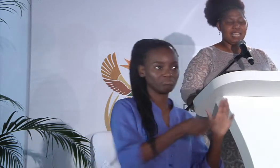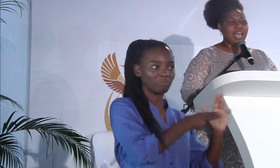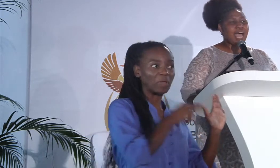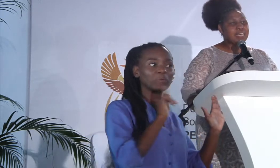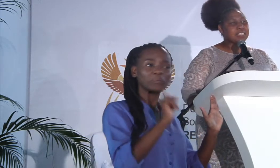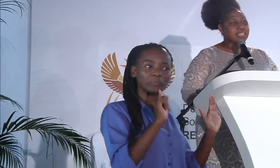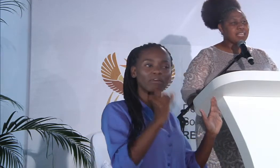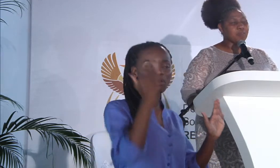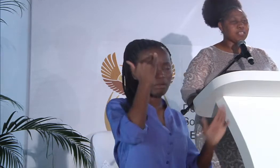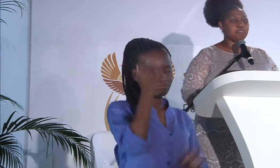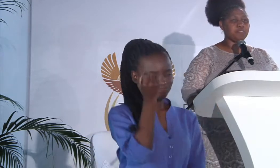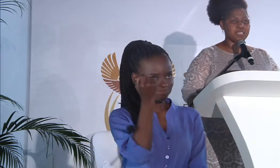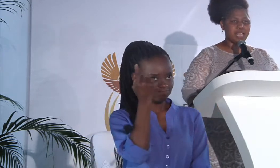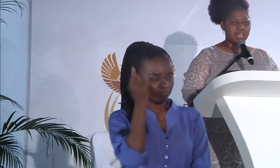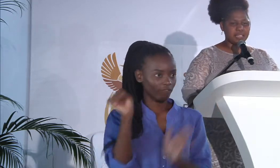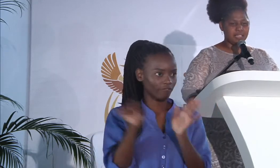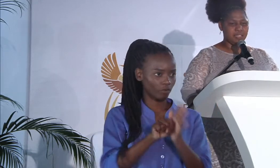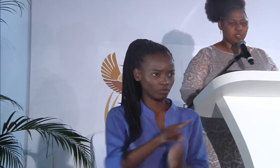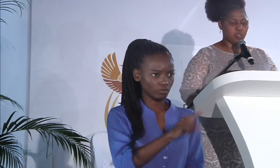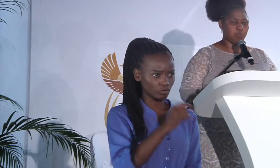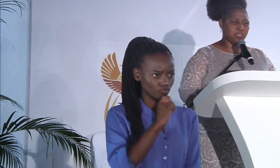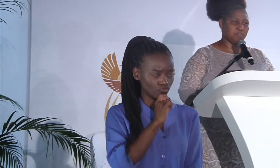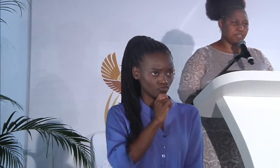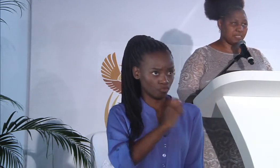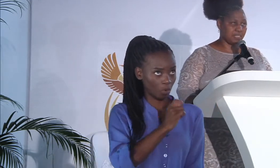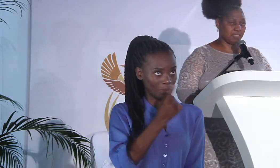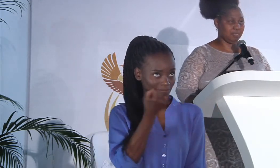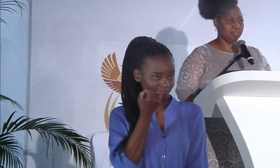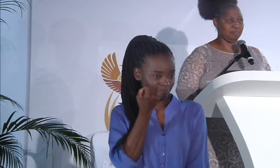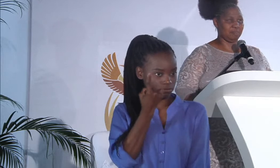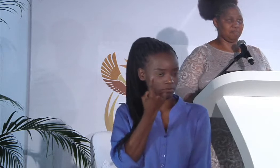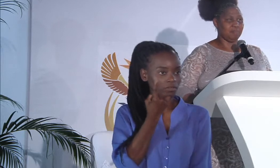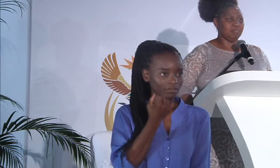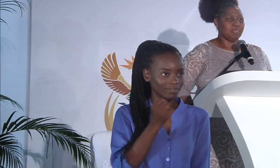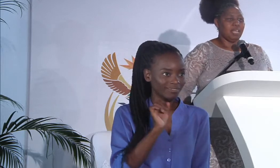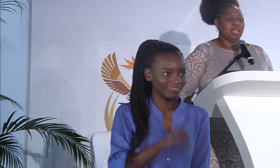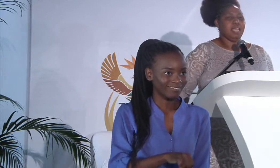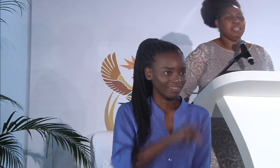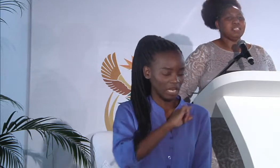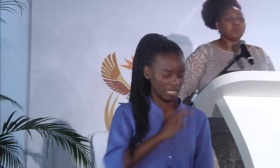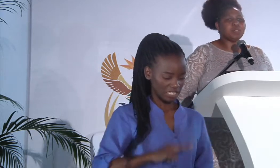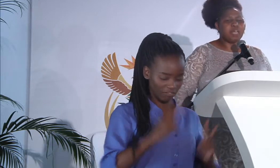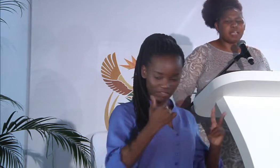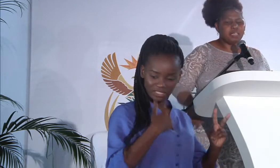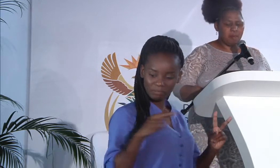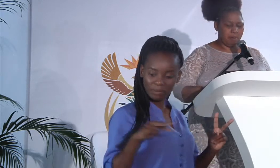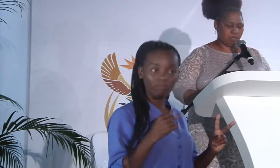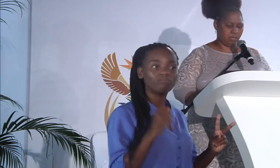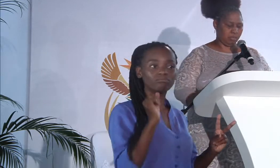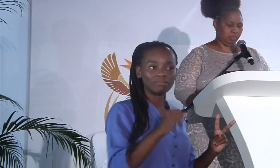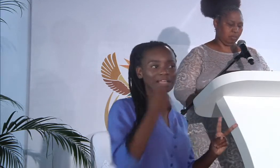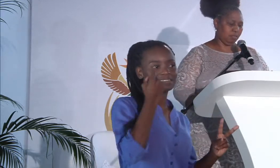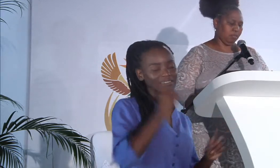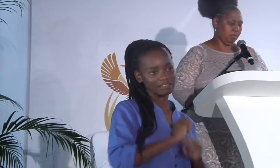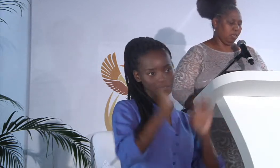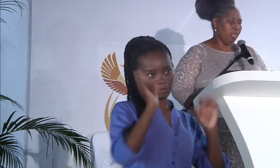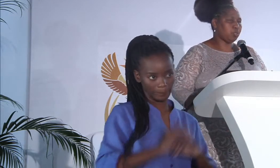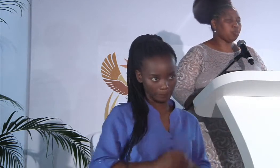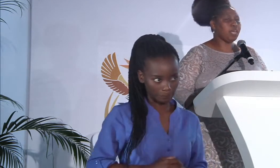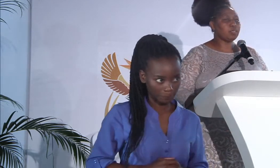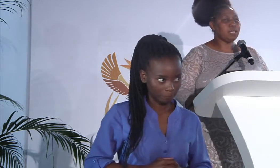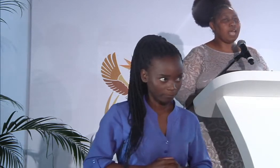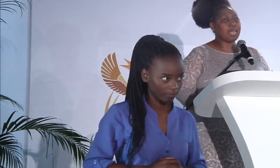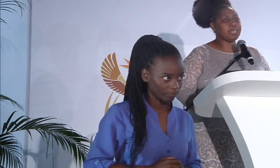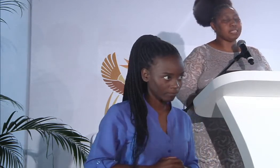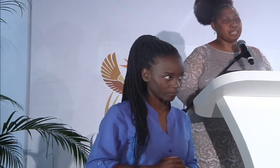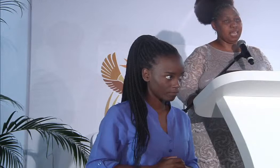and I understand what it feels like to be different. And that is what we are here about, is to